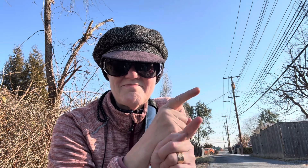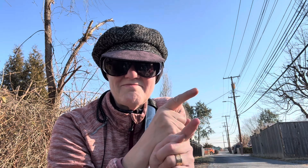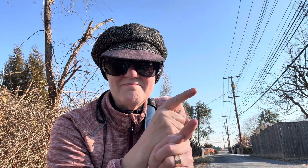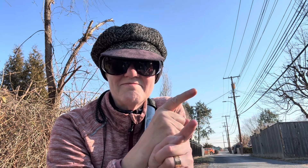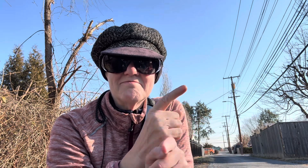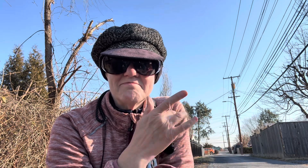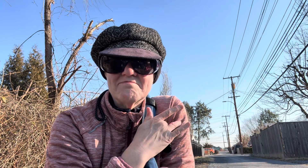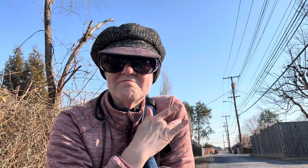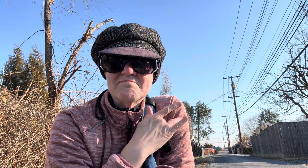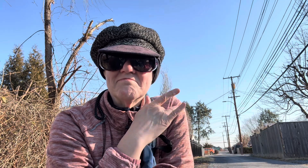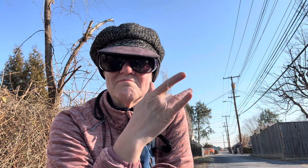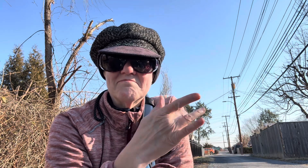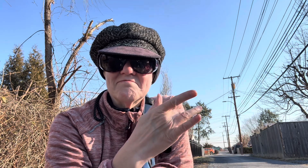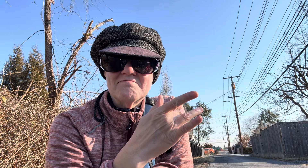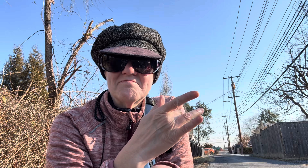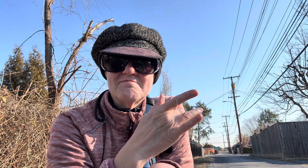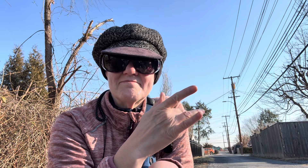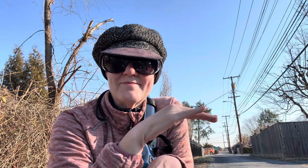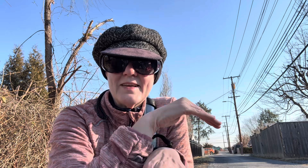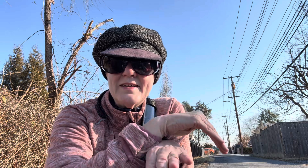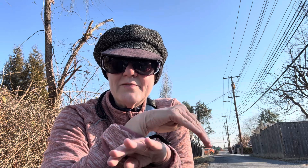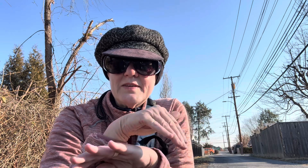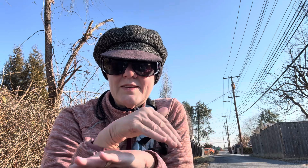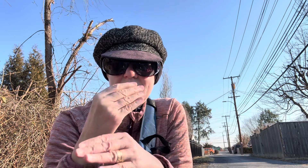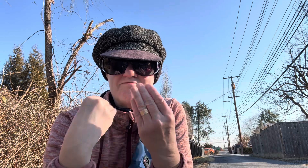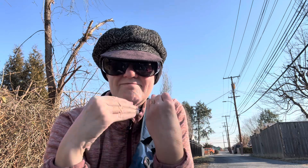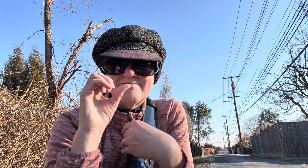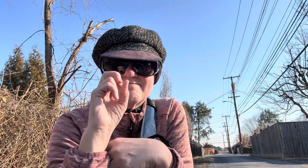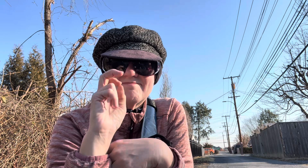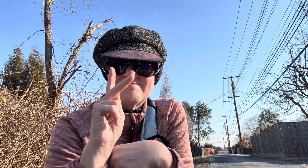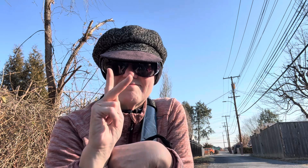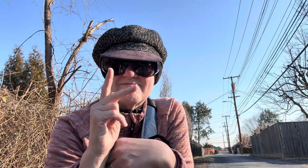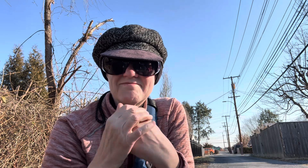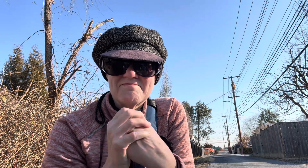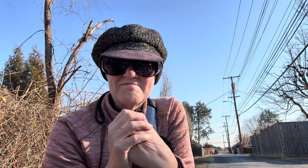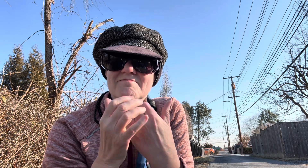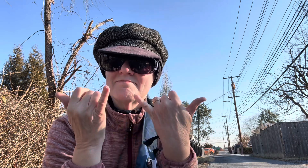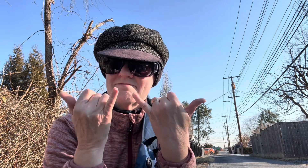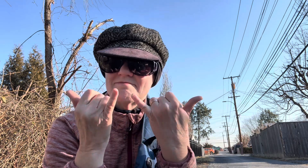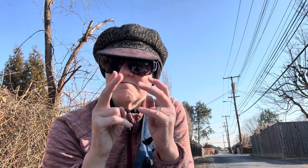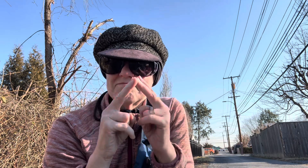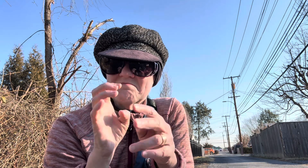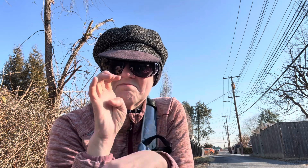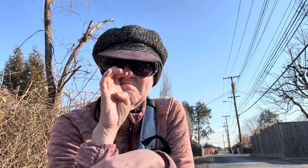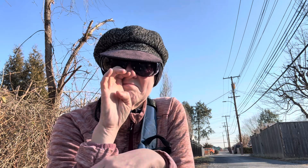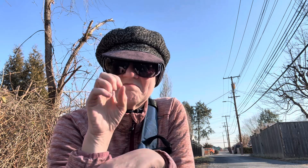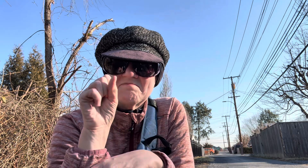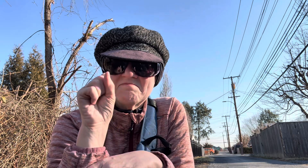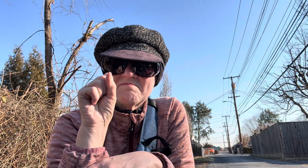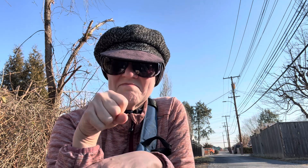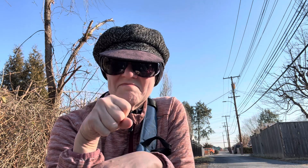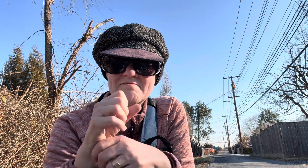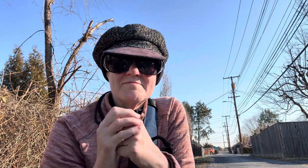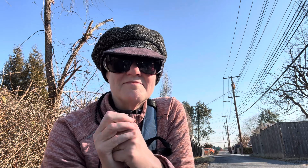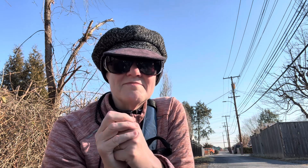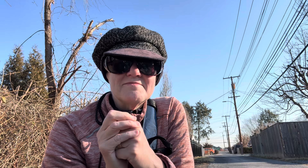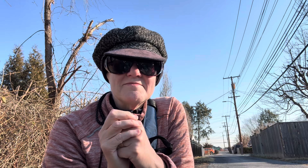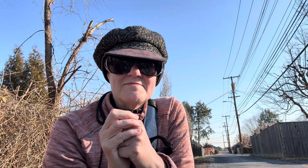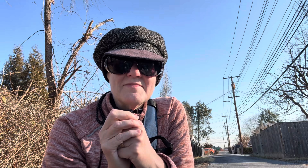his net carbs, typically snacking in the evenings. Right now, he's doing a great job. He's really sticking to